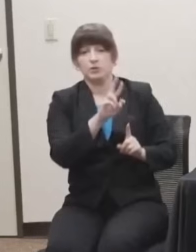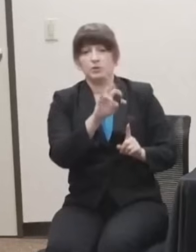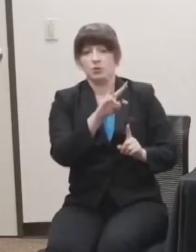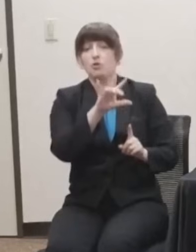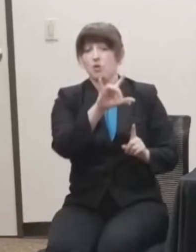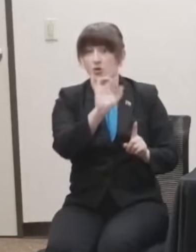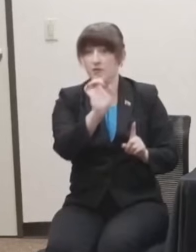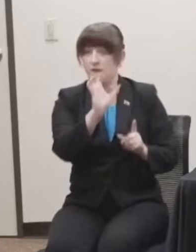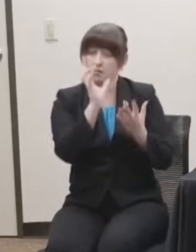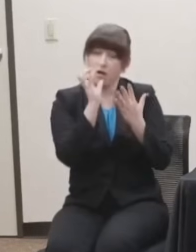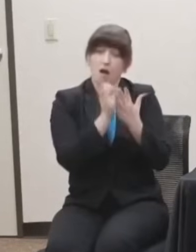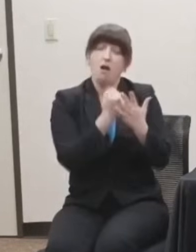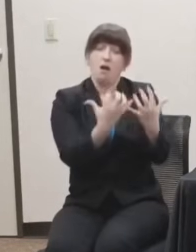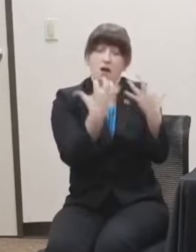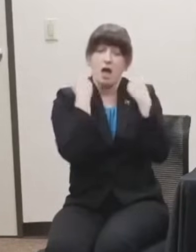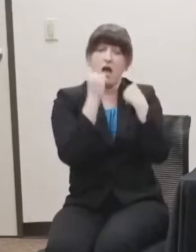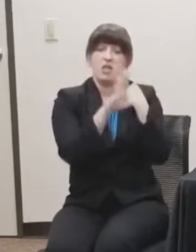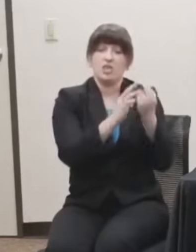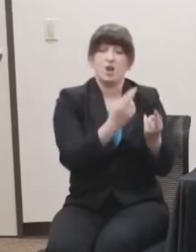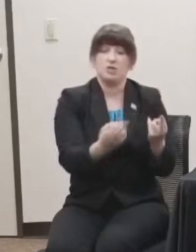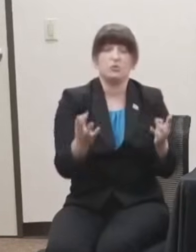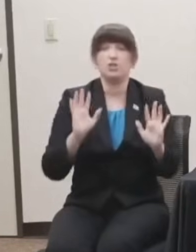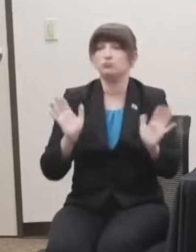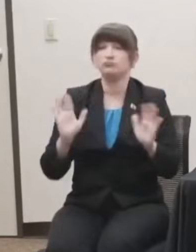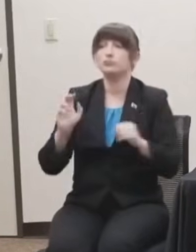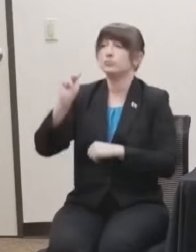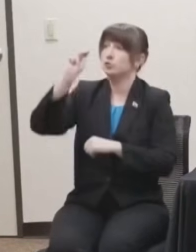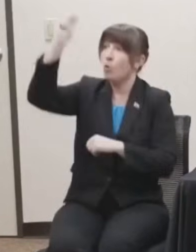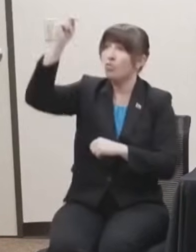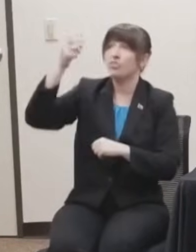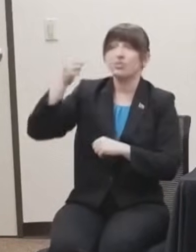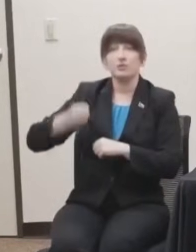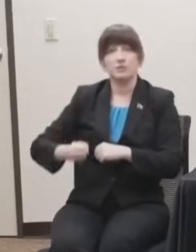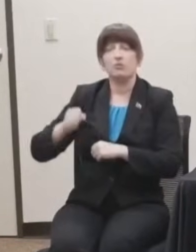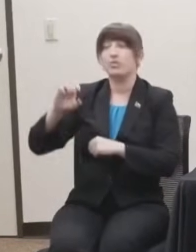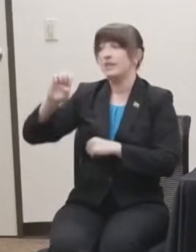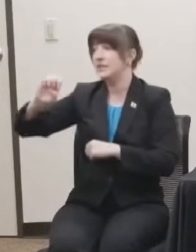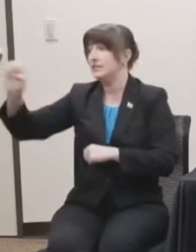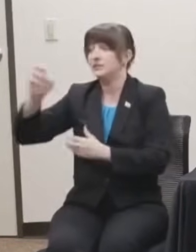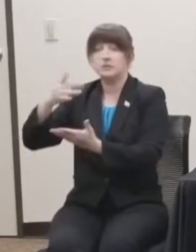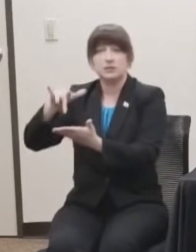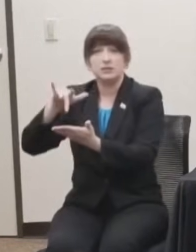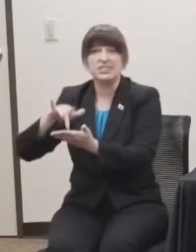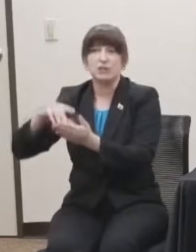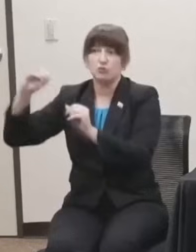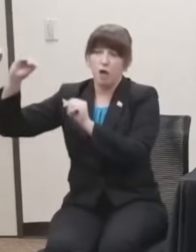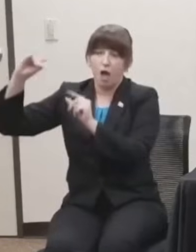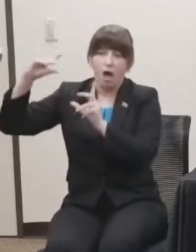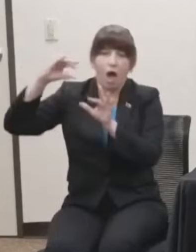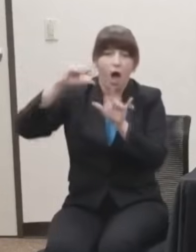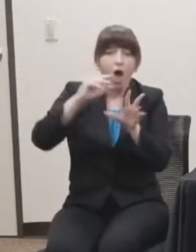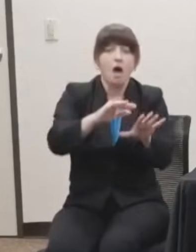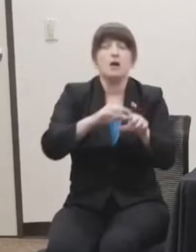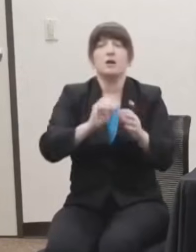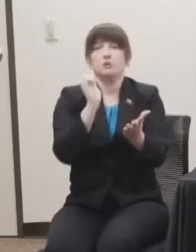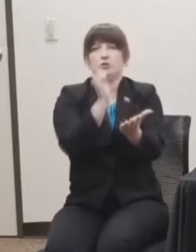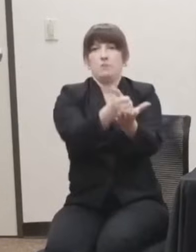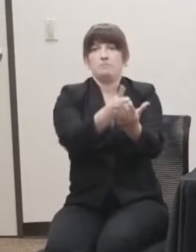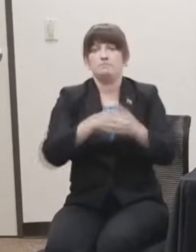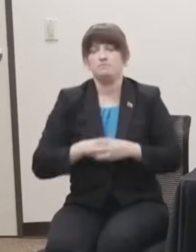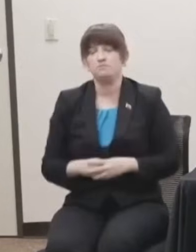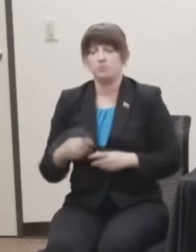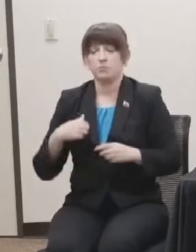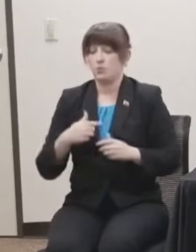from South Texas, West Texas, and North Texas into Central Texas to prepare for our emergency response. We're well prepared. The legislature, the